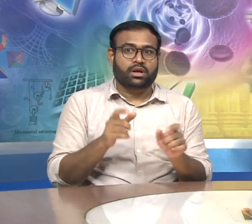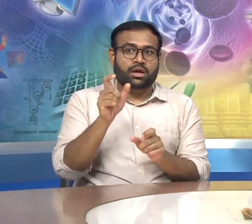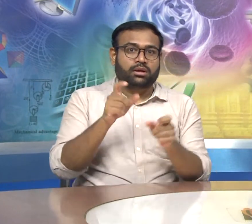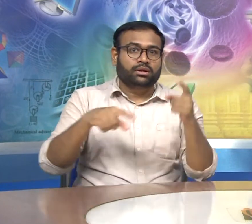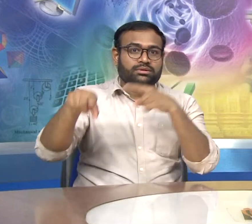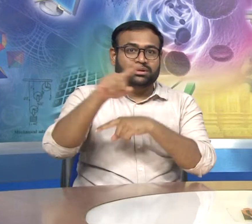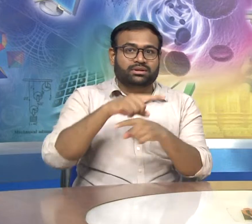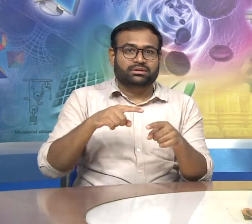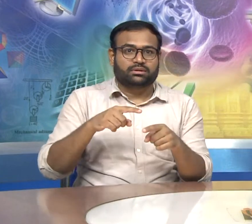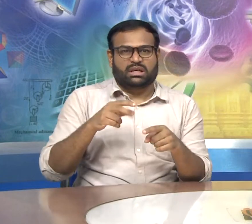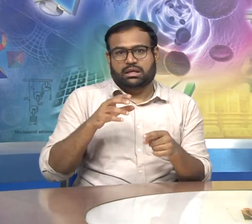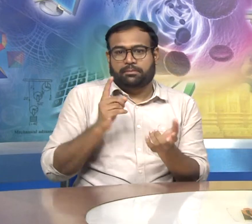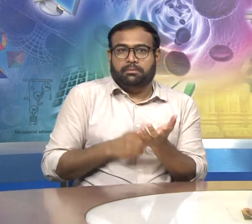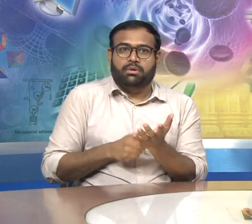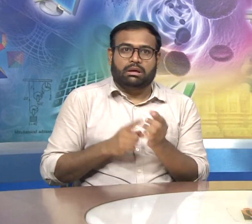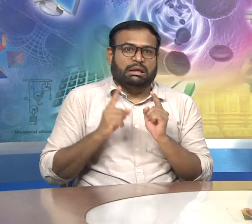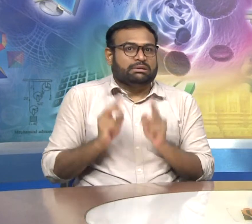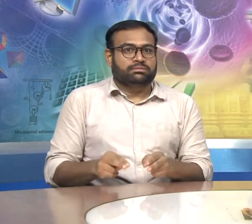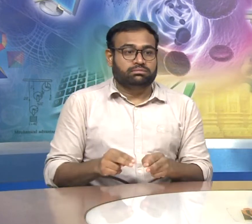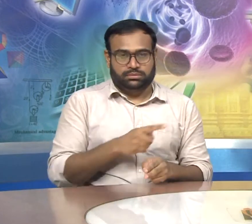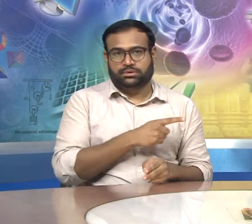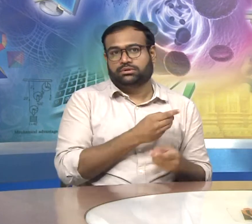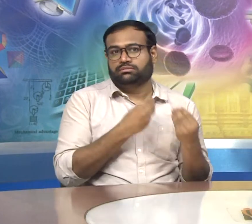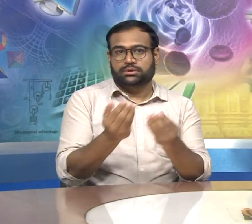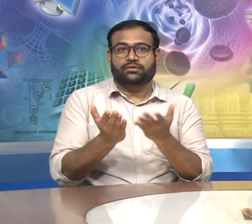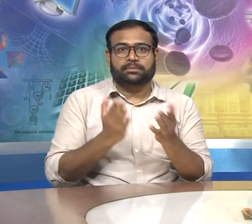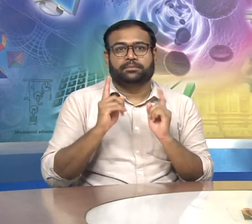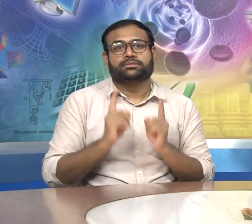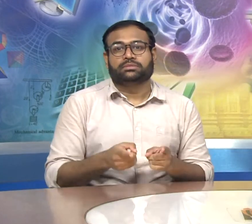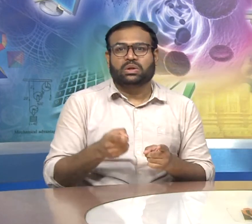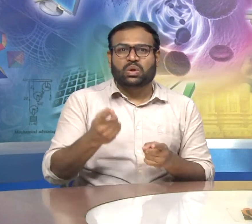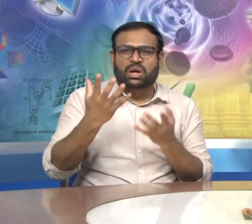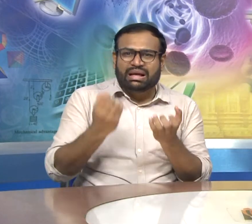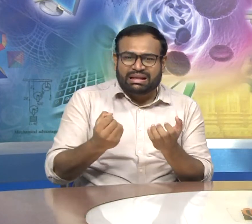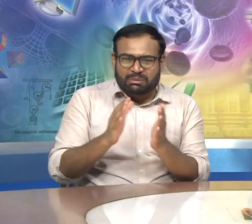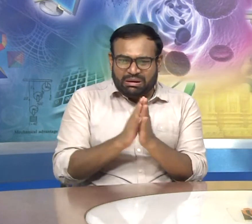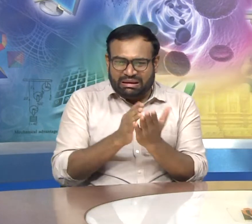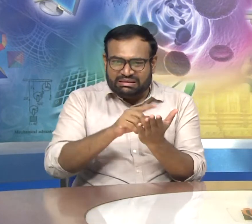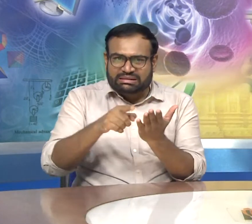Point number 5, reference service provided on demand.